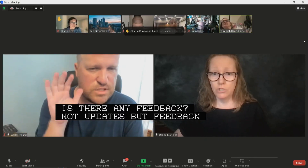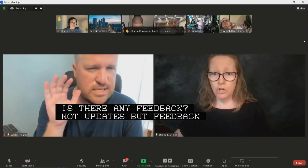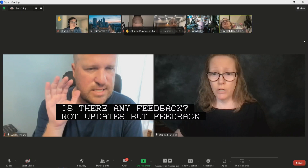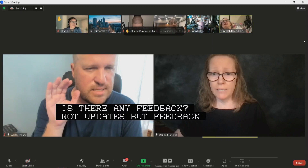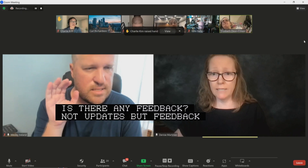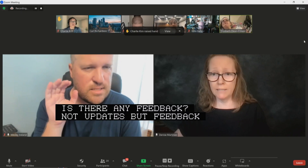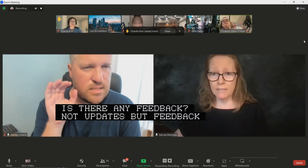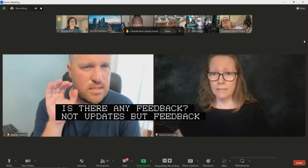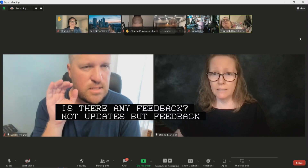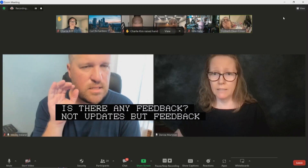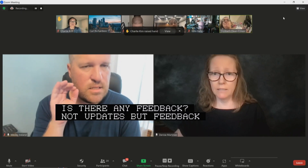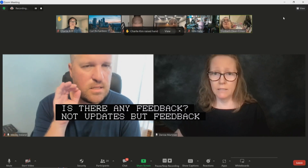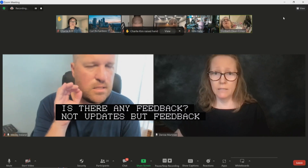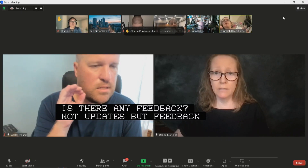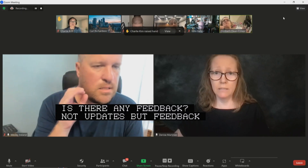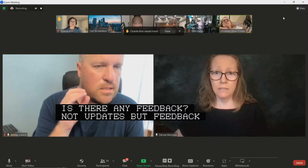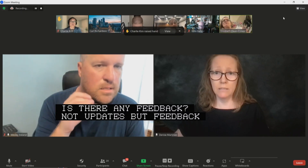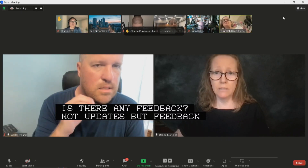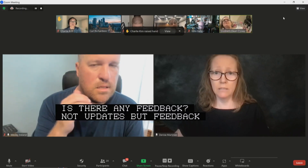This is a little Charlie.